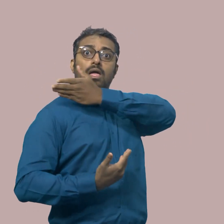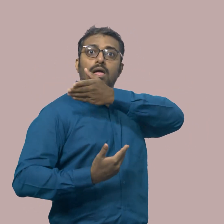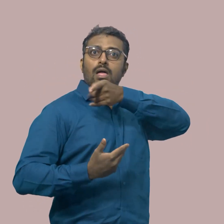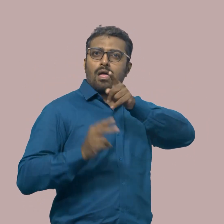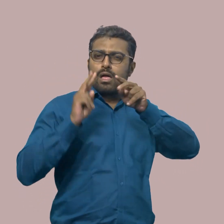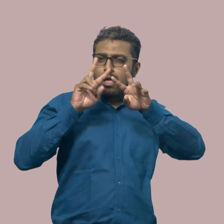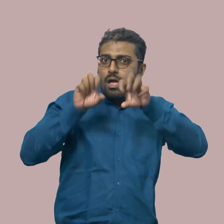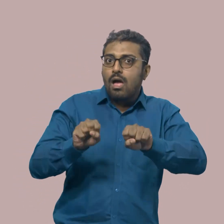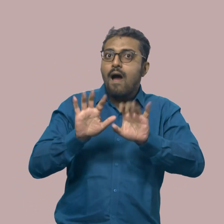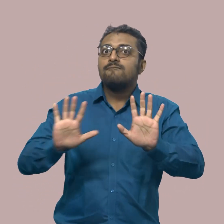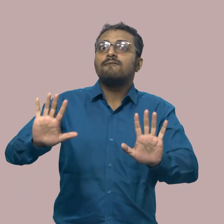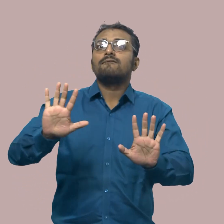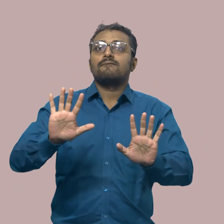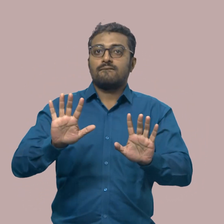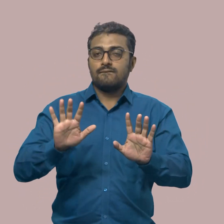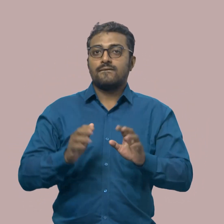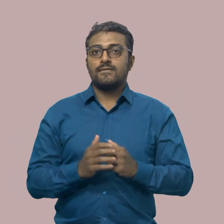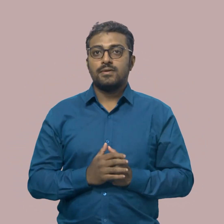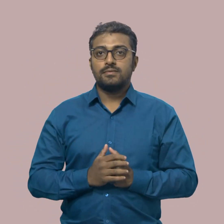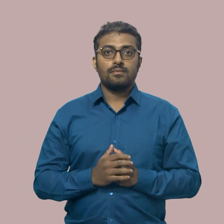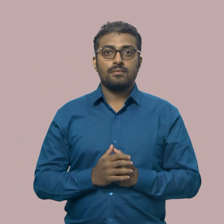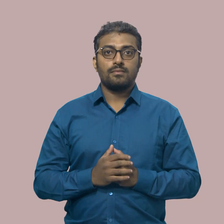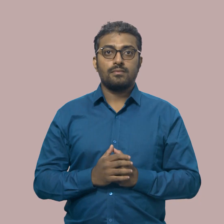in past, such as